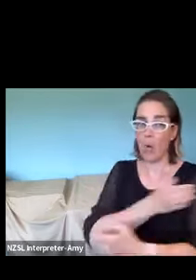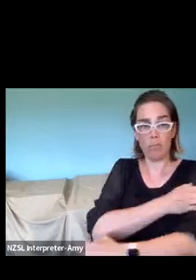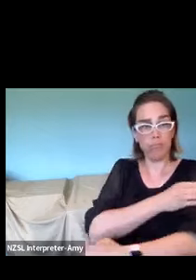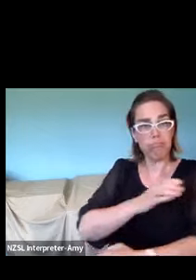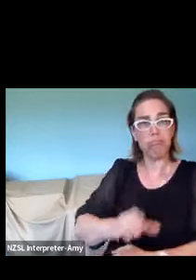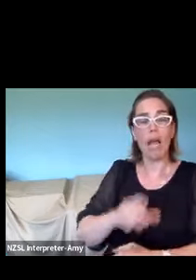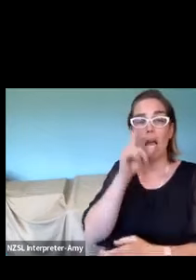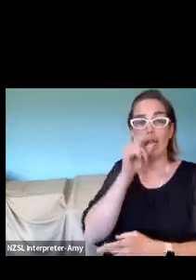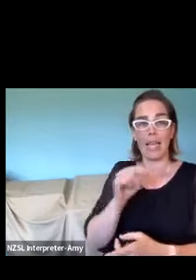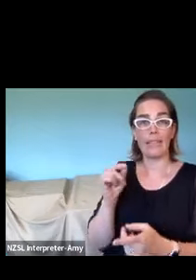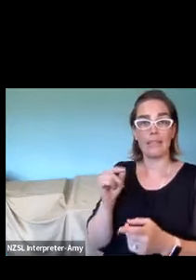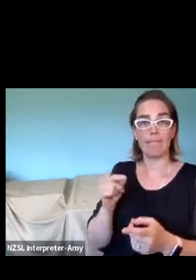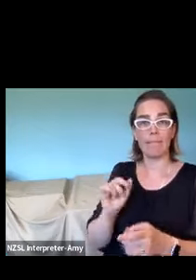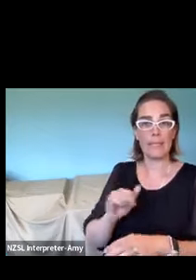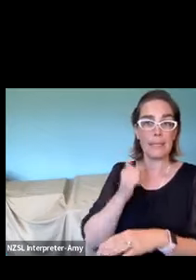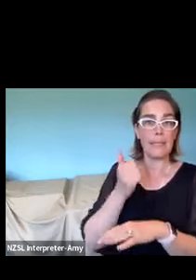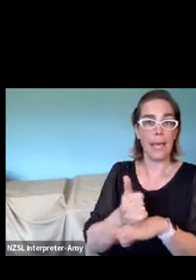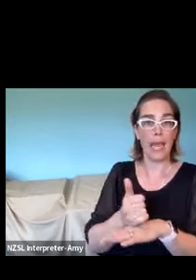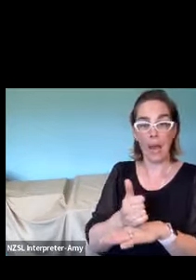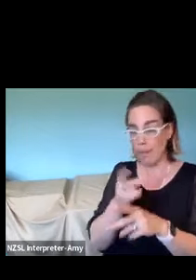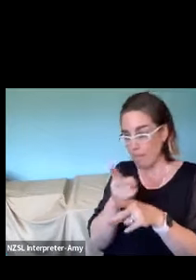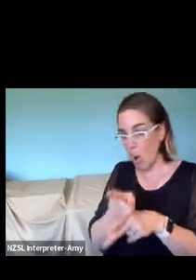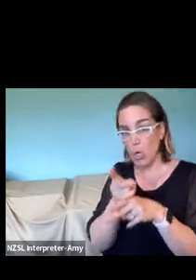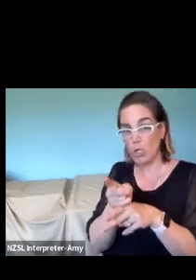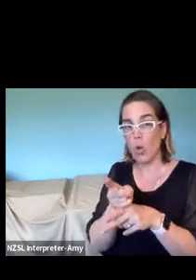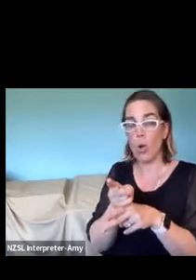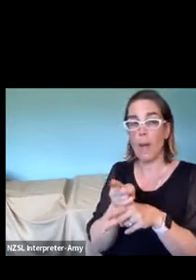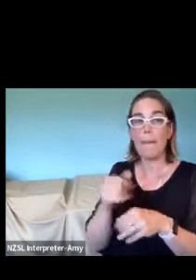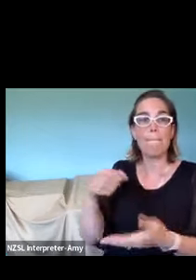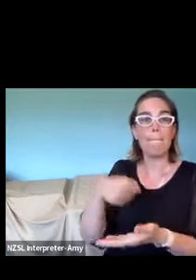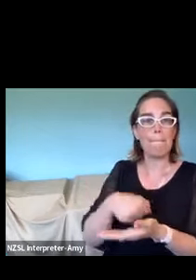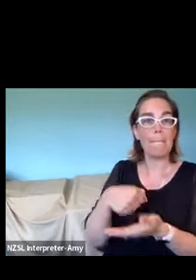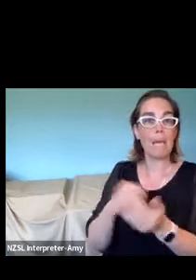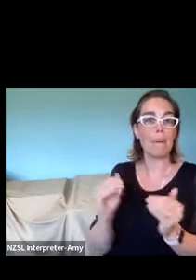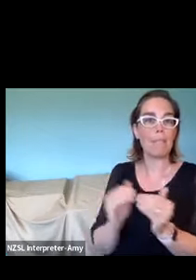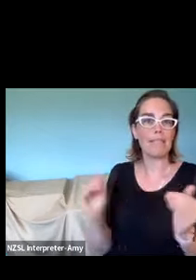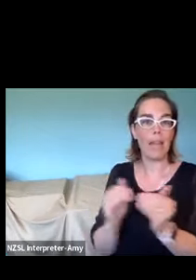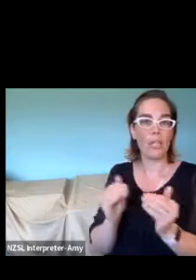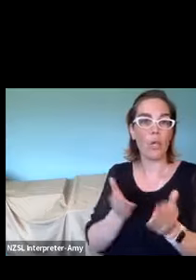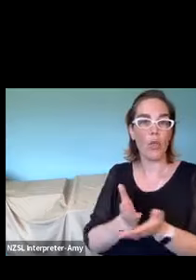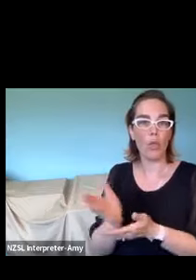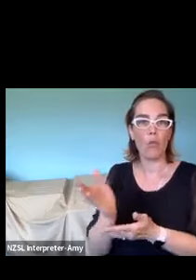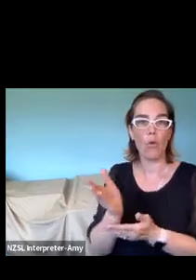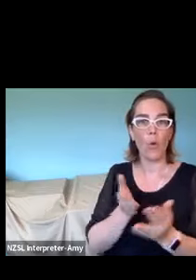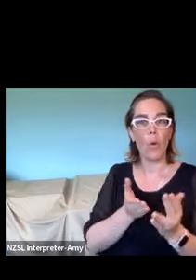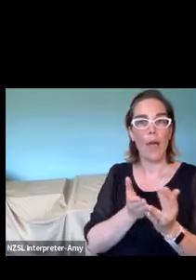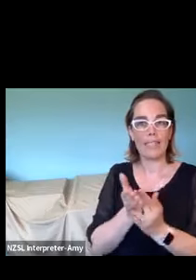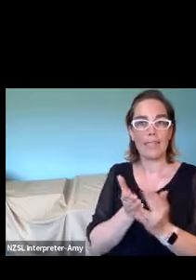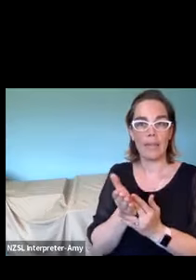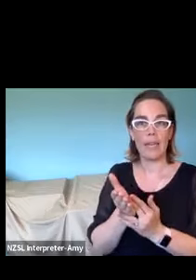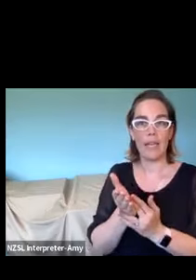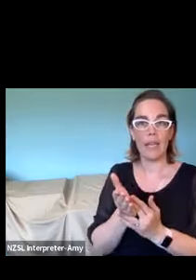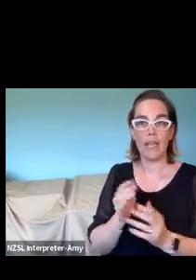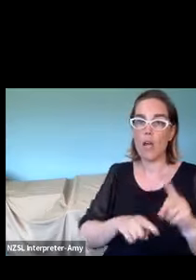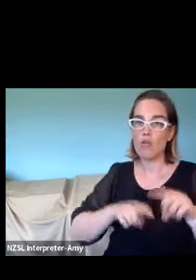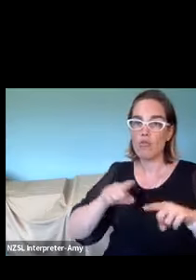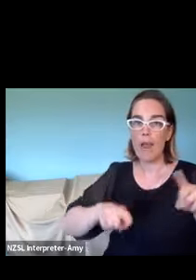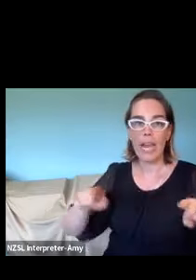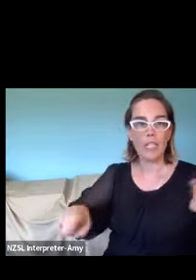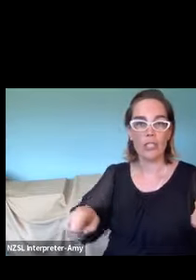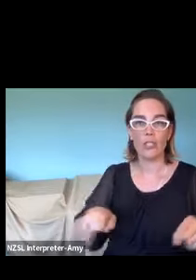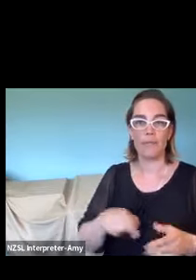enforce minimum standards of accessibility across a range of domains. I say a range of domains as accessibility